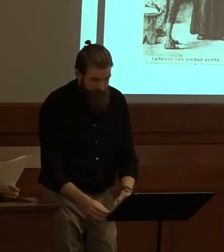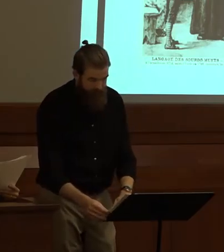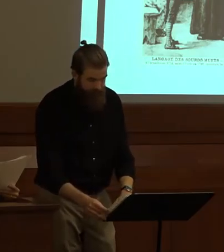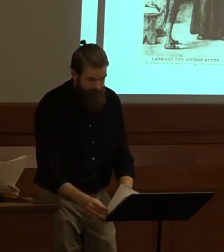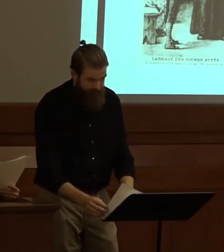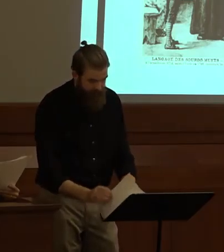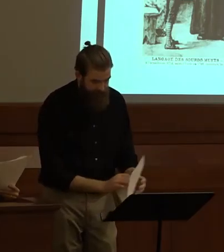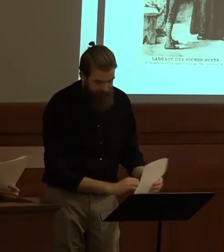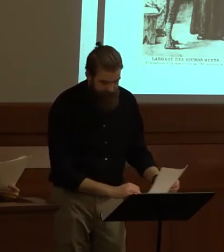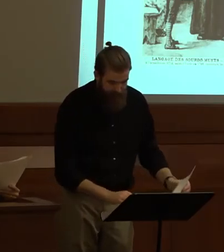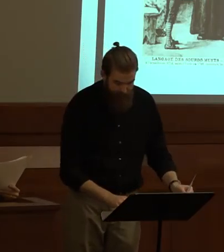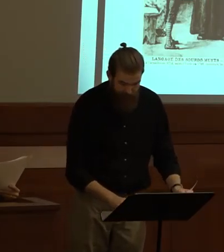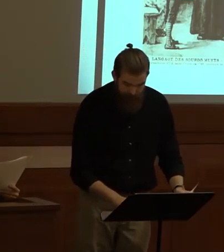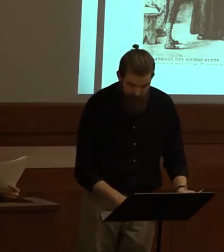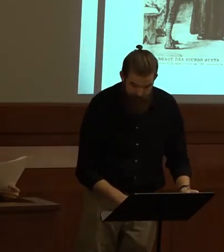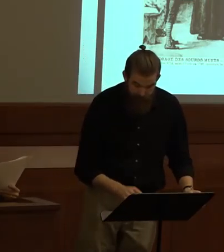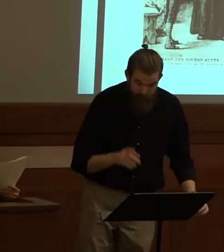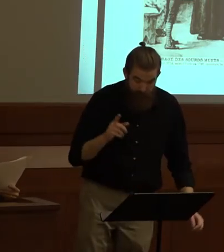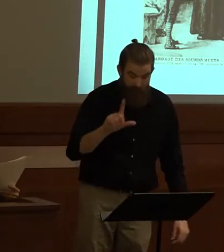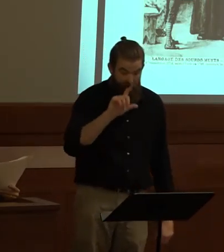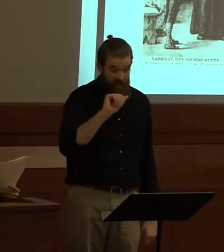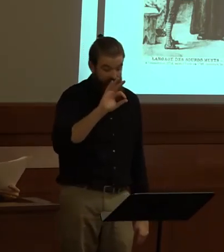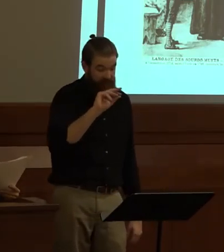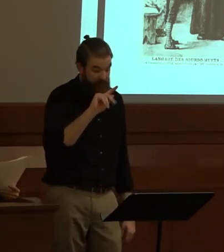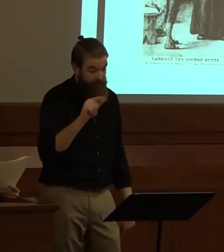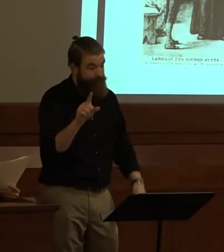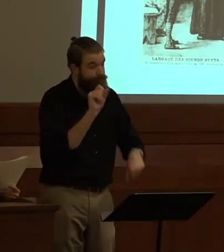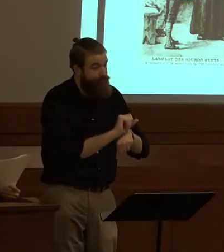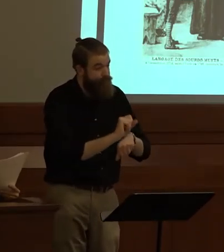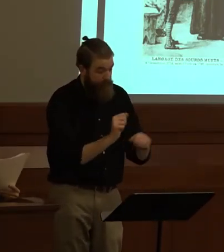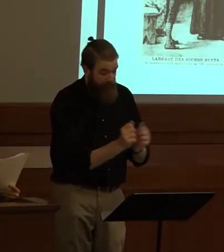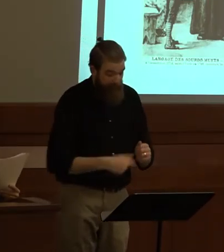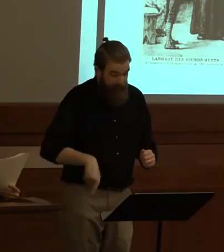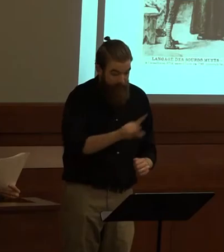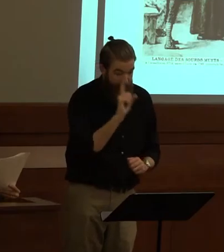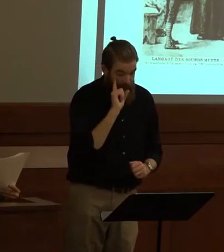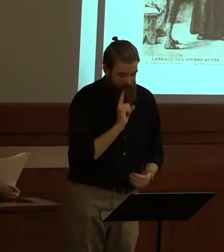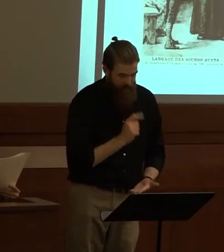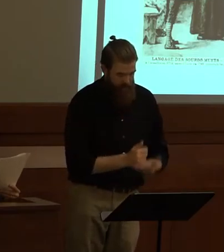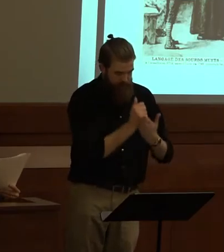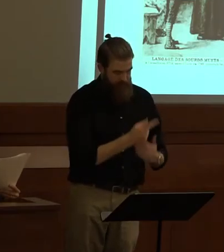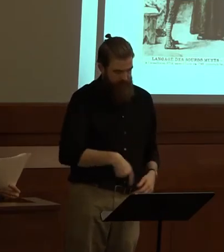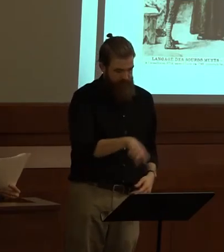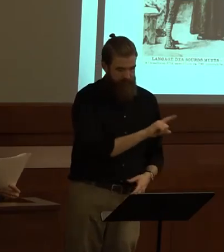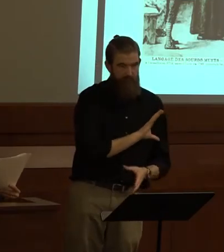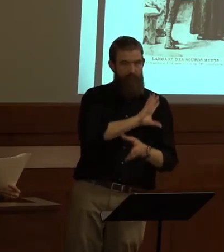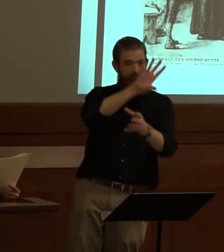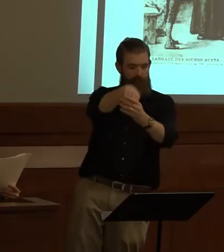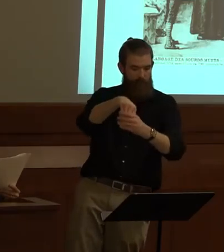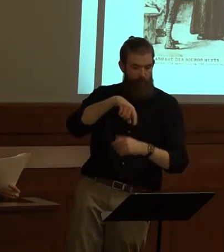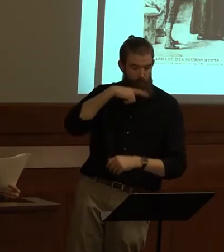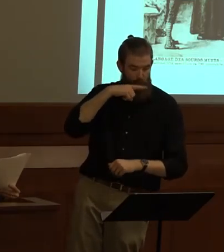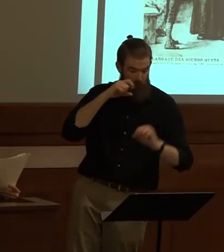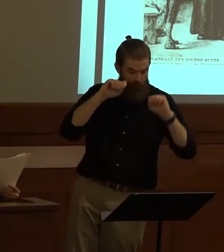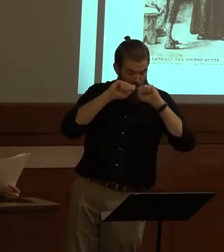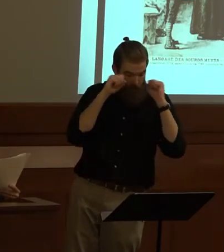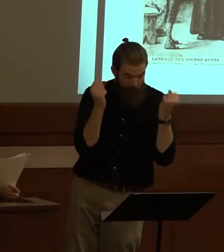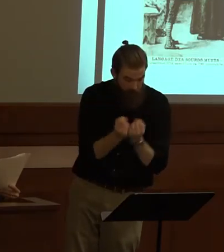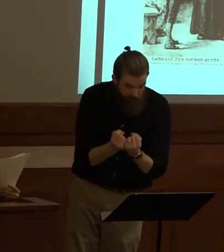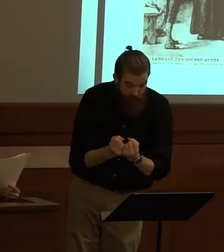certainly was the reason for his support of oral education. As his sister wrote of the deaf Catholics in